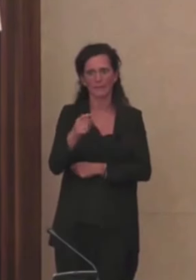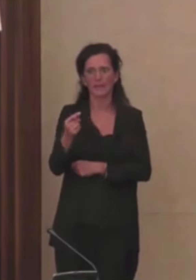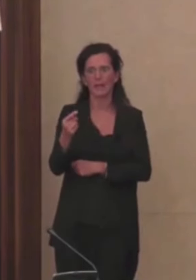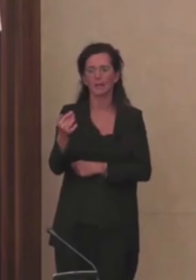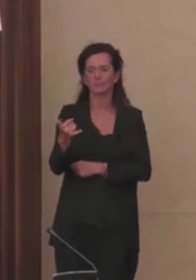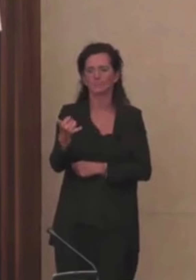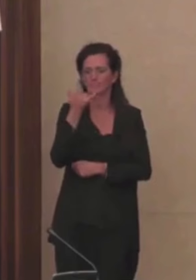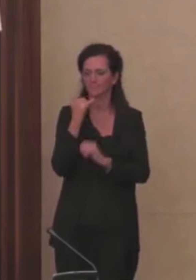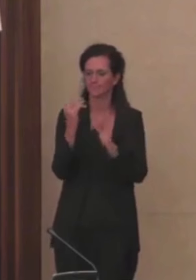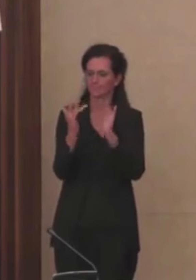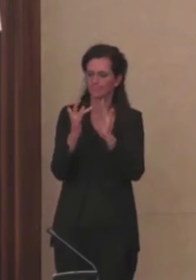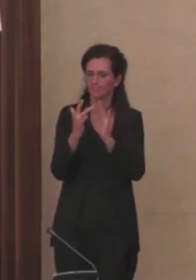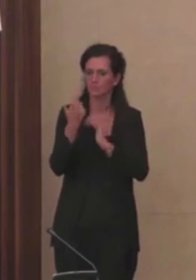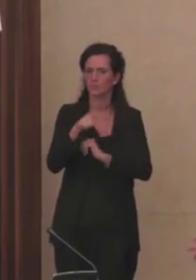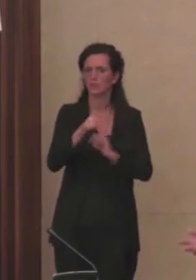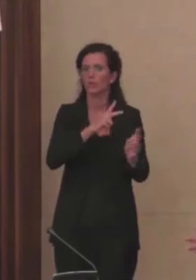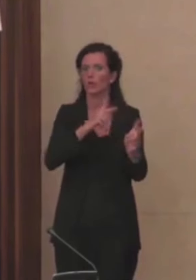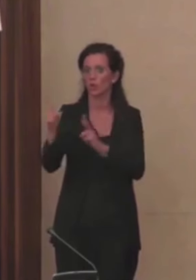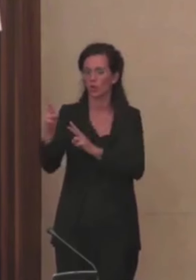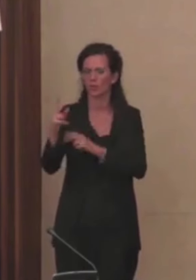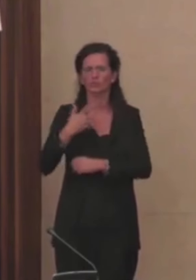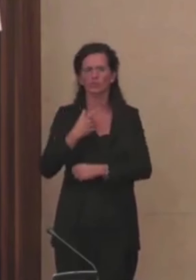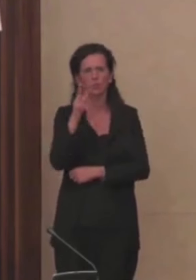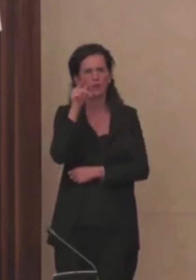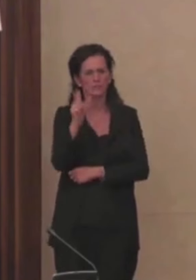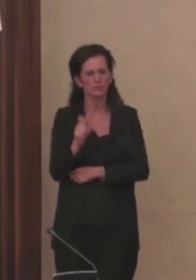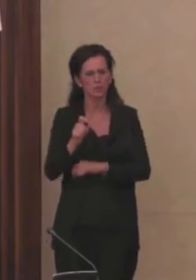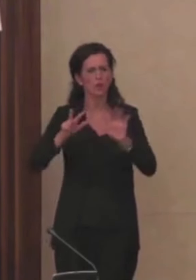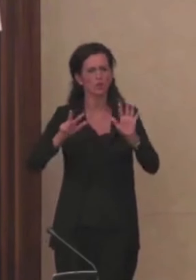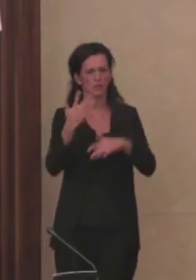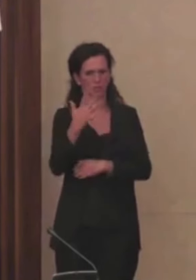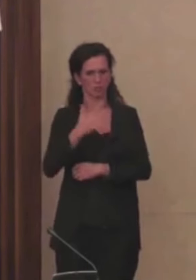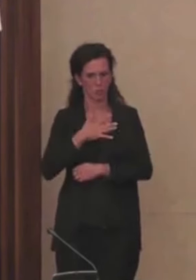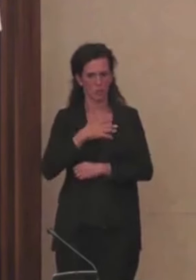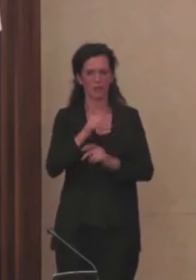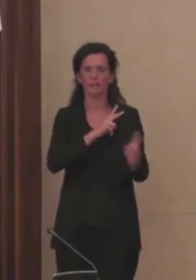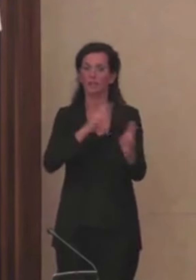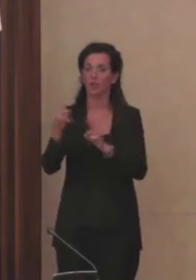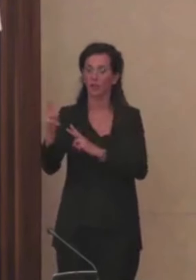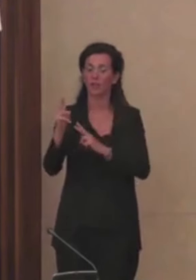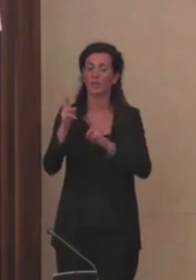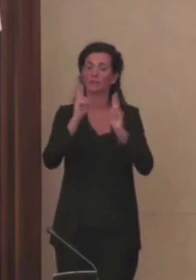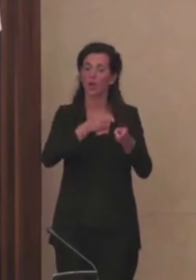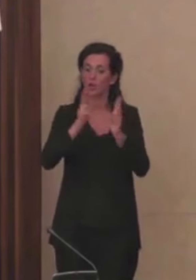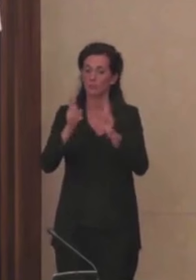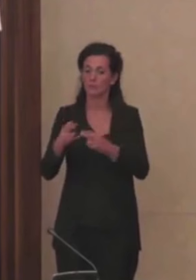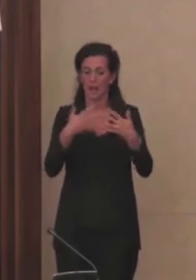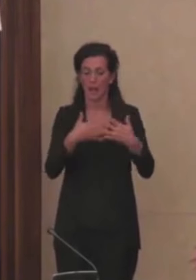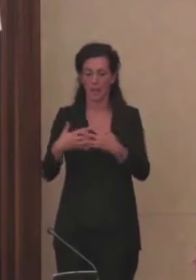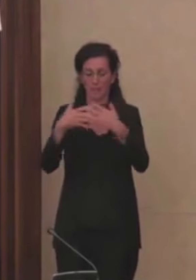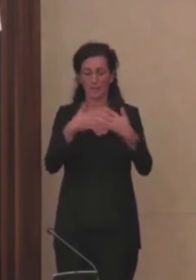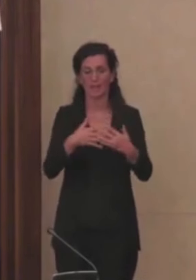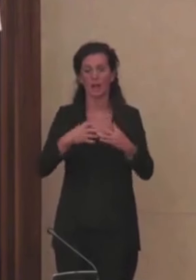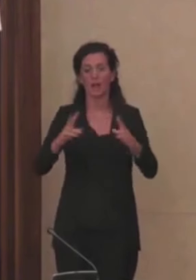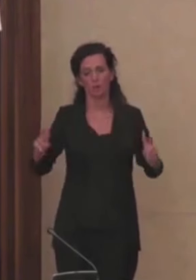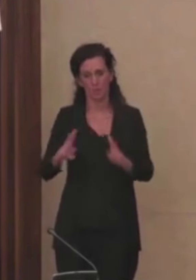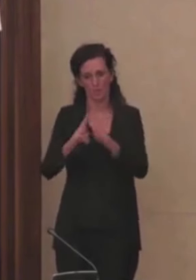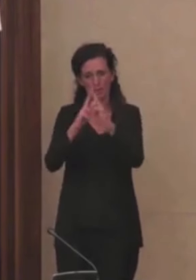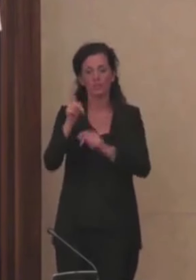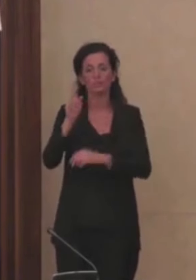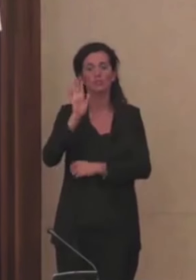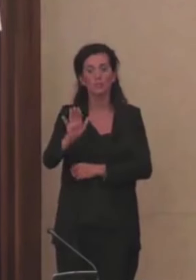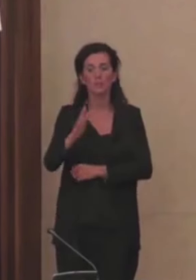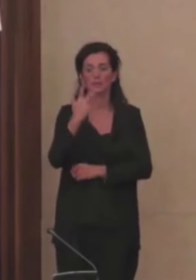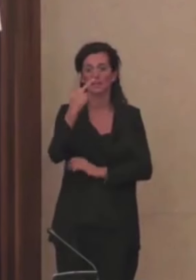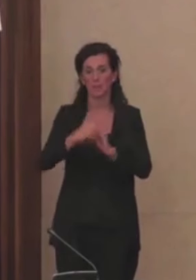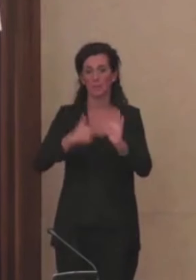contacted us once they were hospitalized, among which we can find an 85-year-old in the American